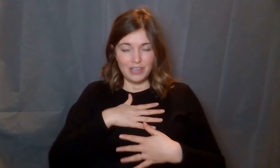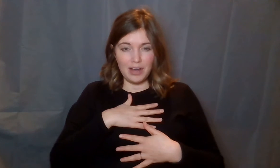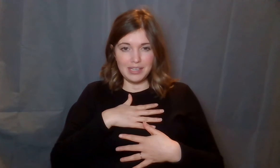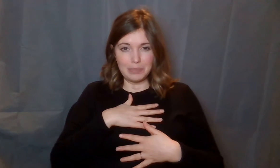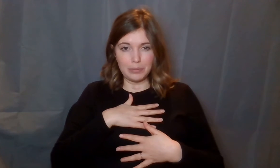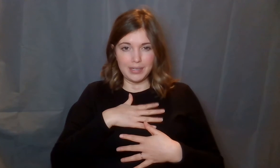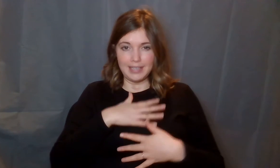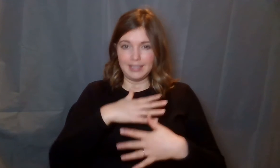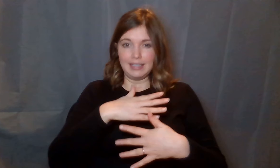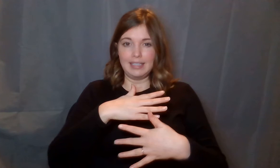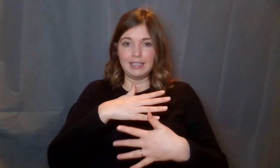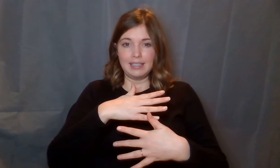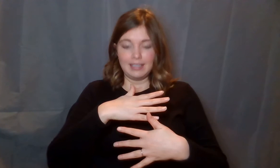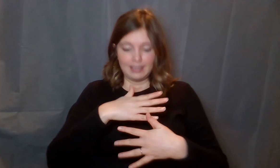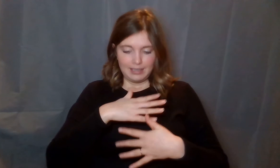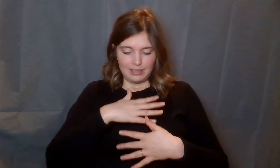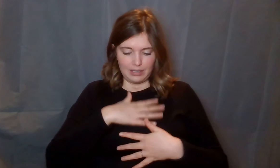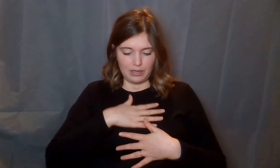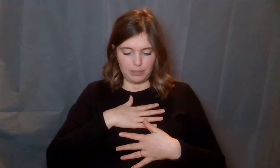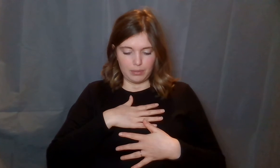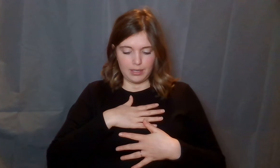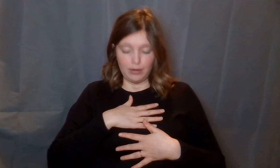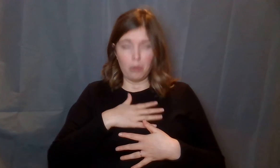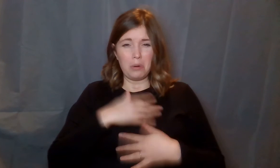Just breathe. Just breathe. Or